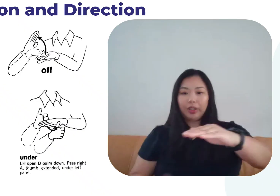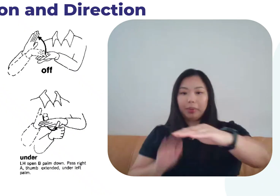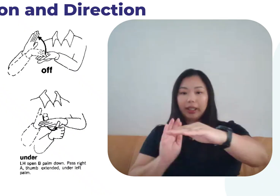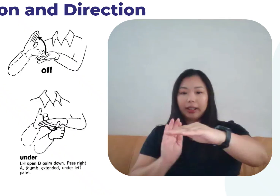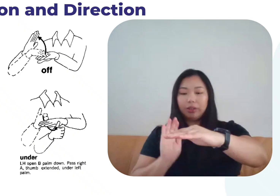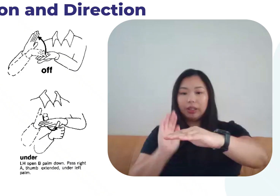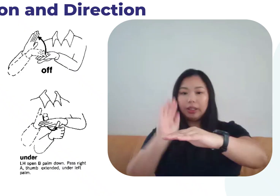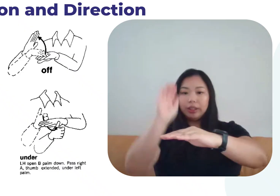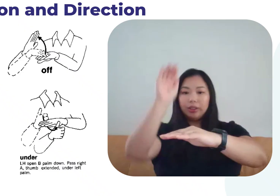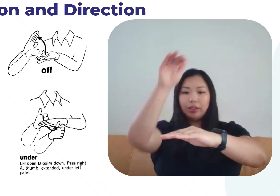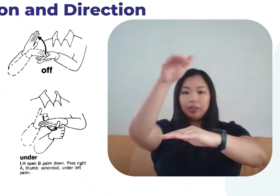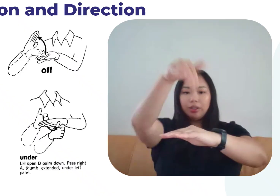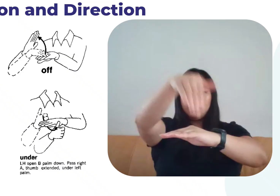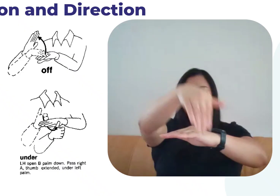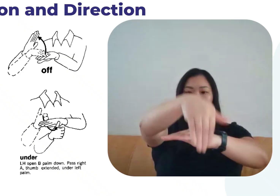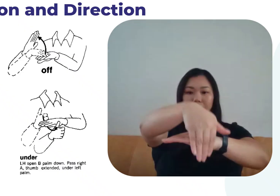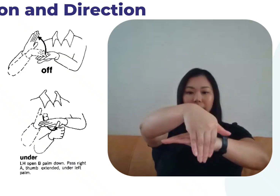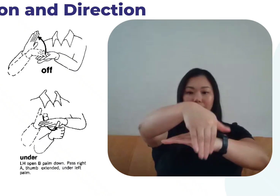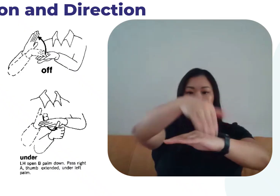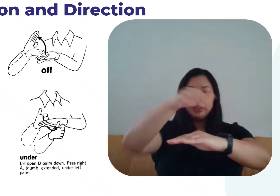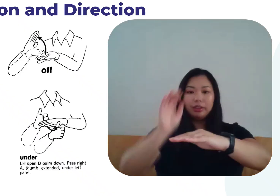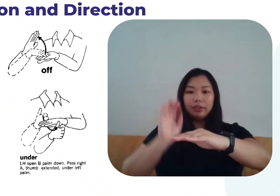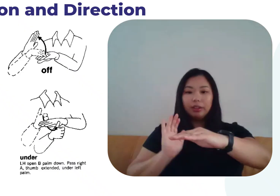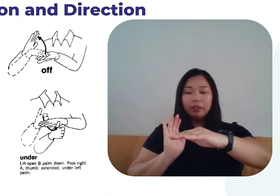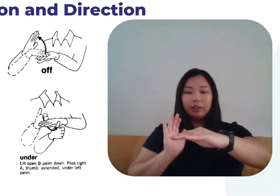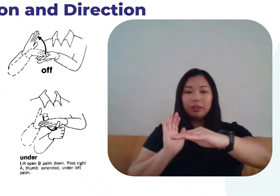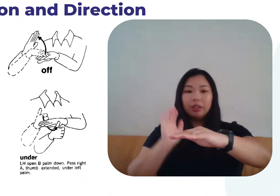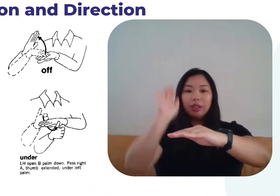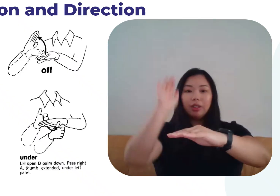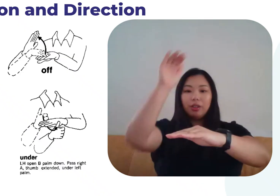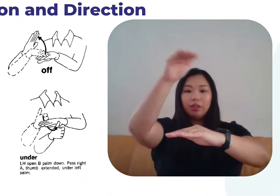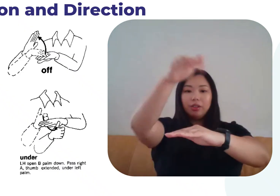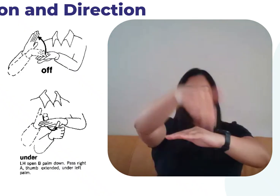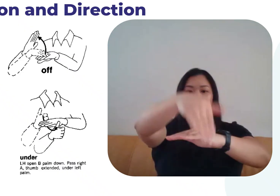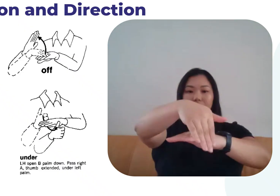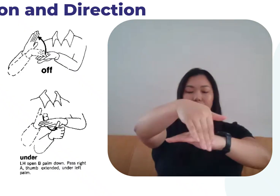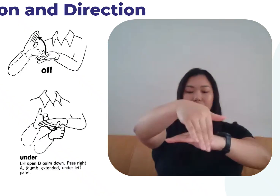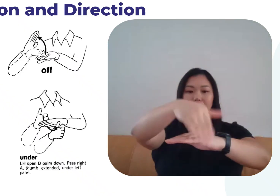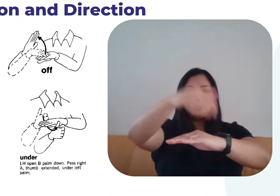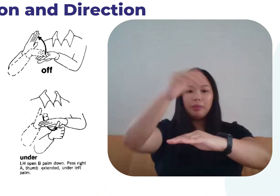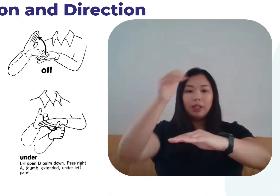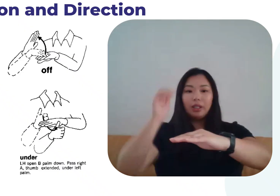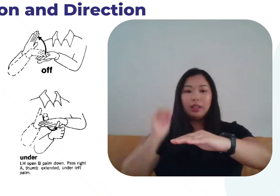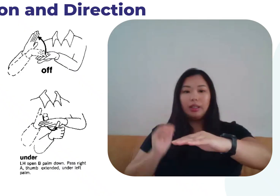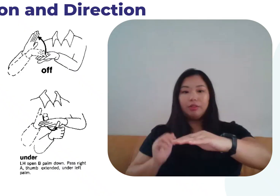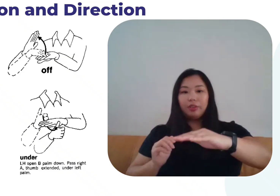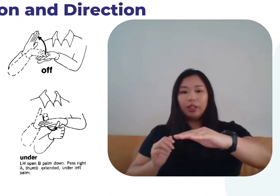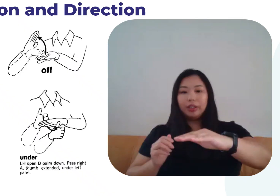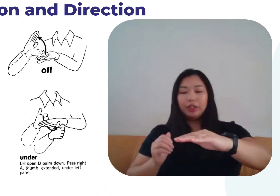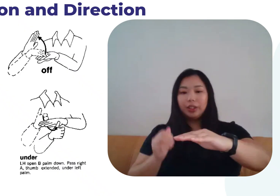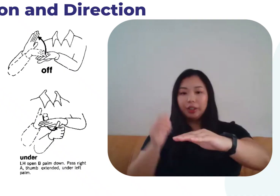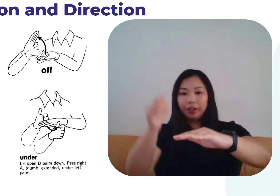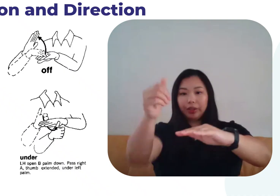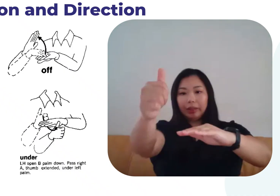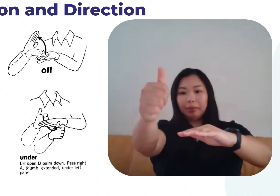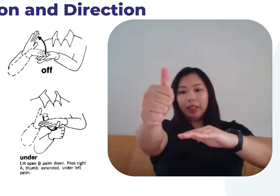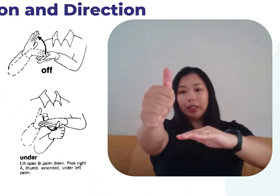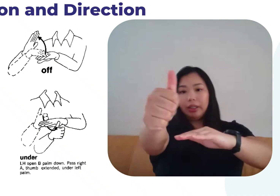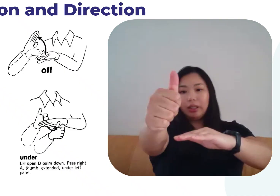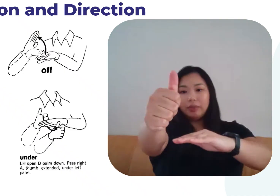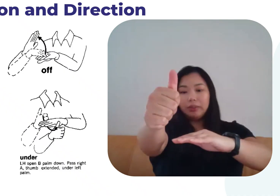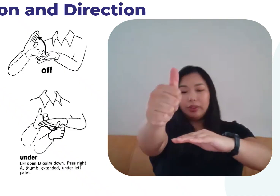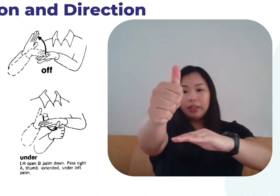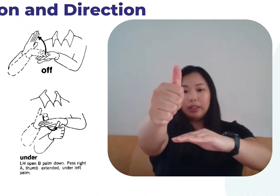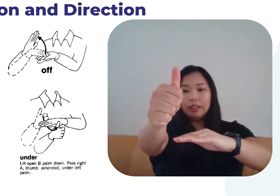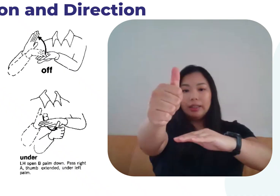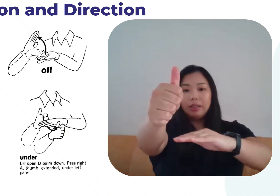Over, you pass one hand over the other. Over. And for under, you're going to make a